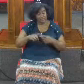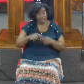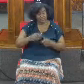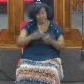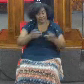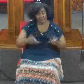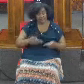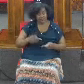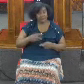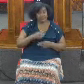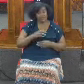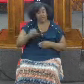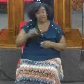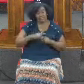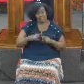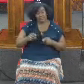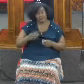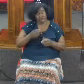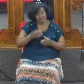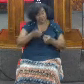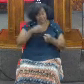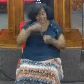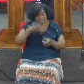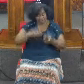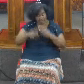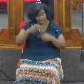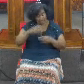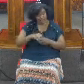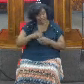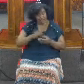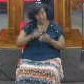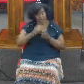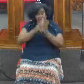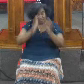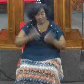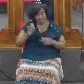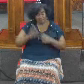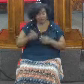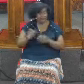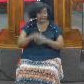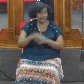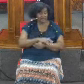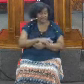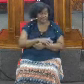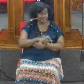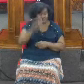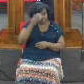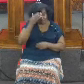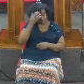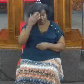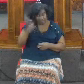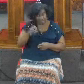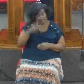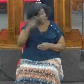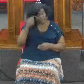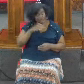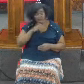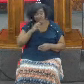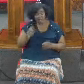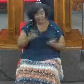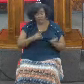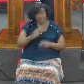and hedges and compel them to come in that my house may be filled. You know why it's not filled? It's because we're not doing our